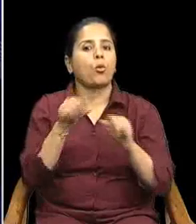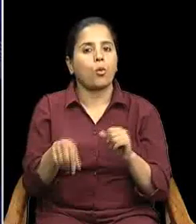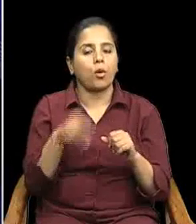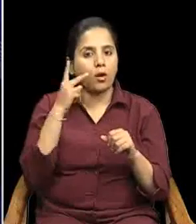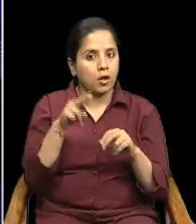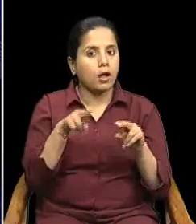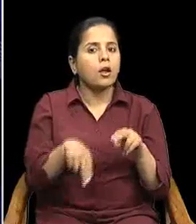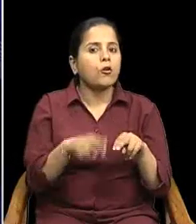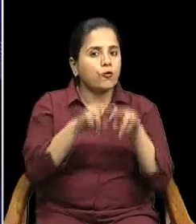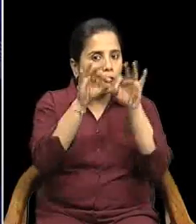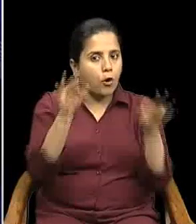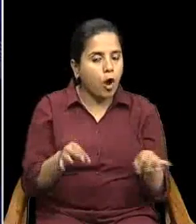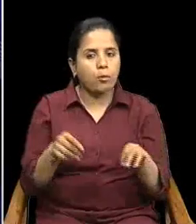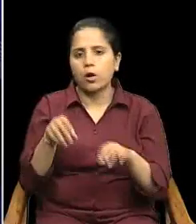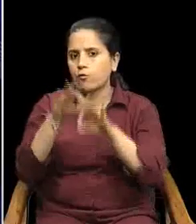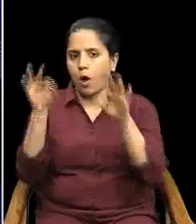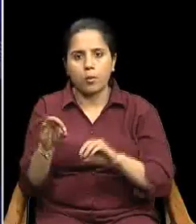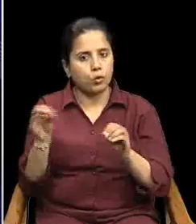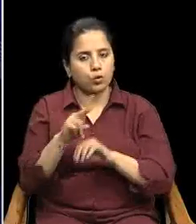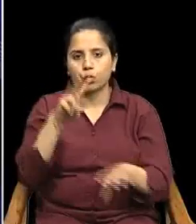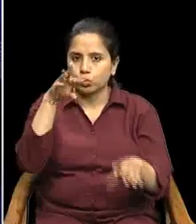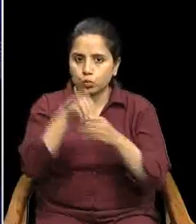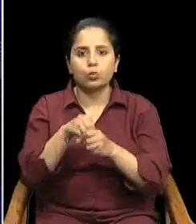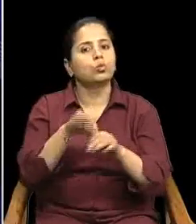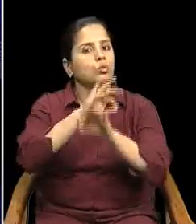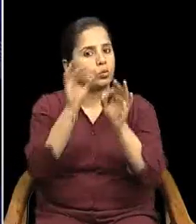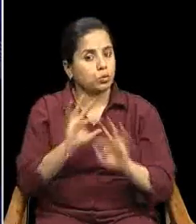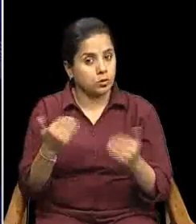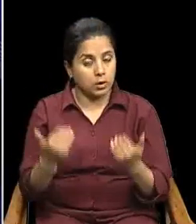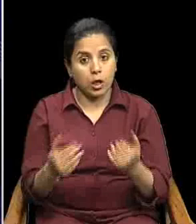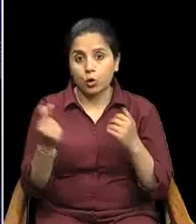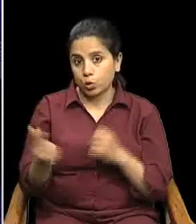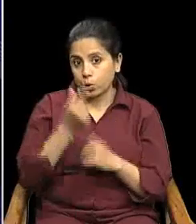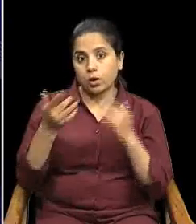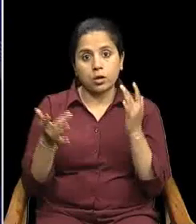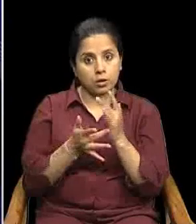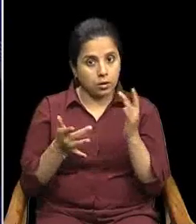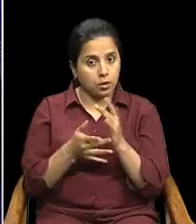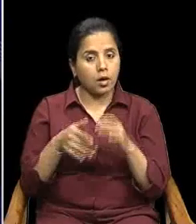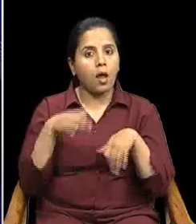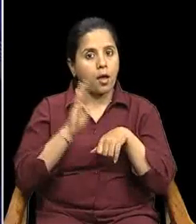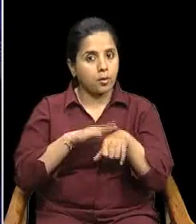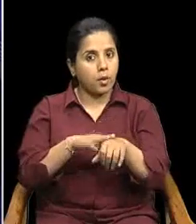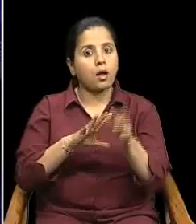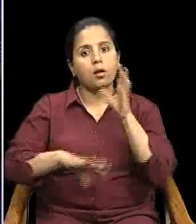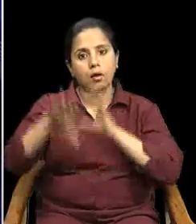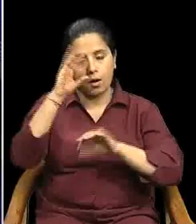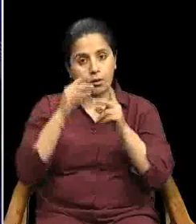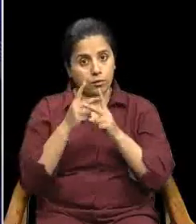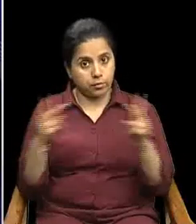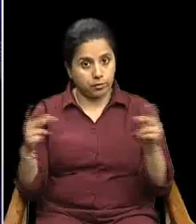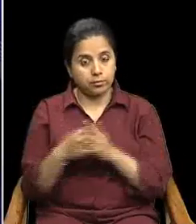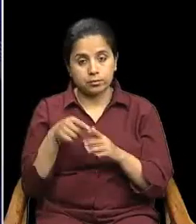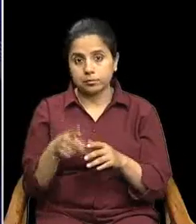and informal teaching elements, utilizing technology and experiential learning.